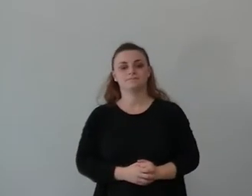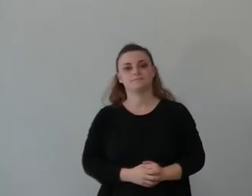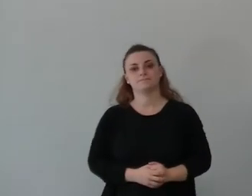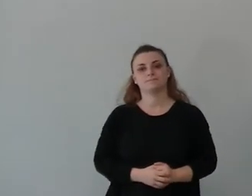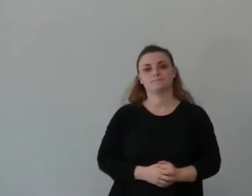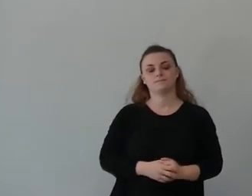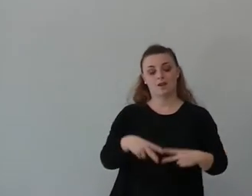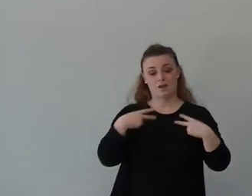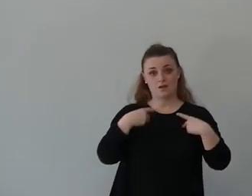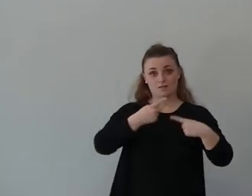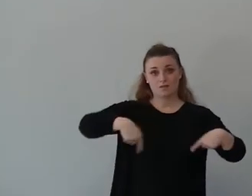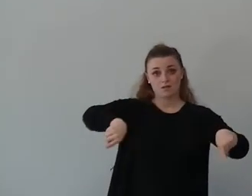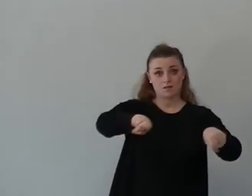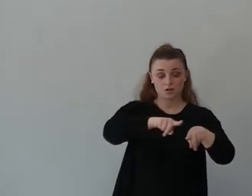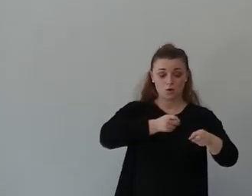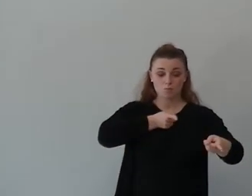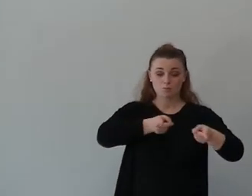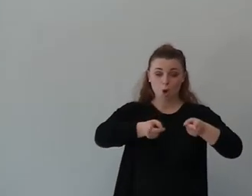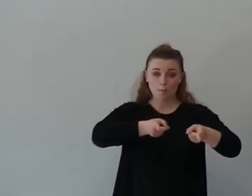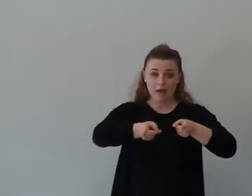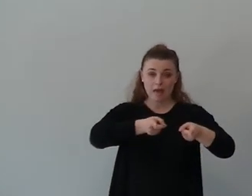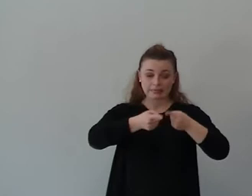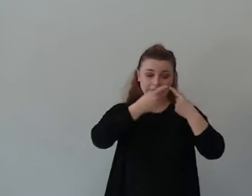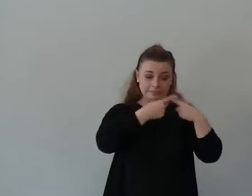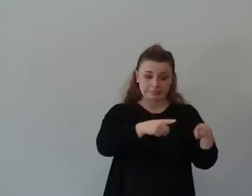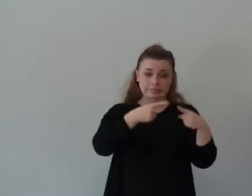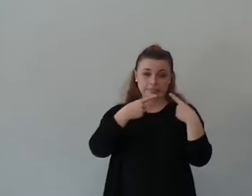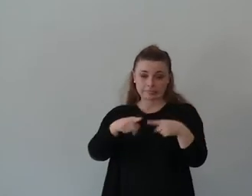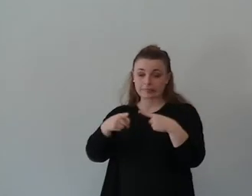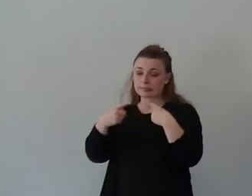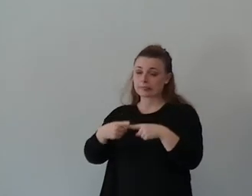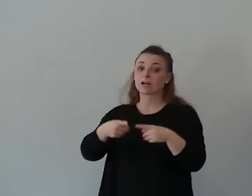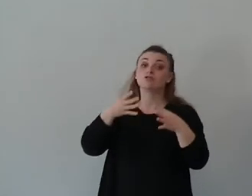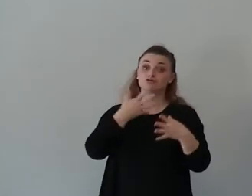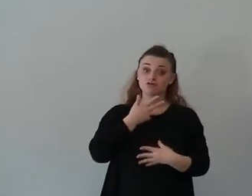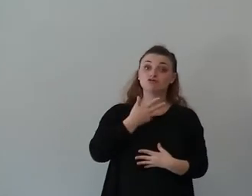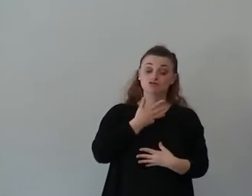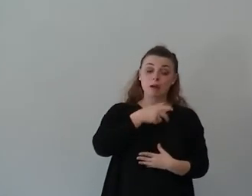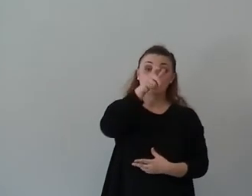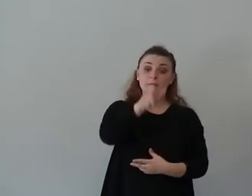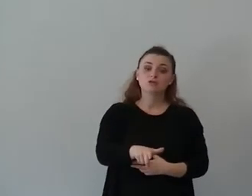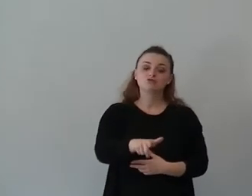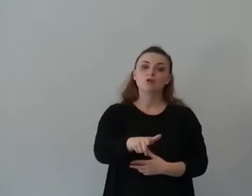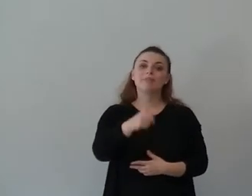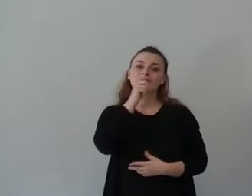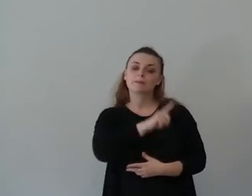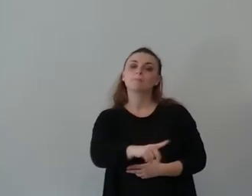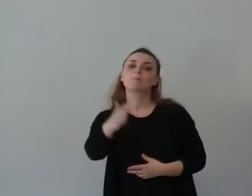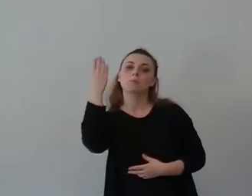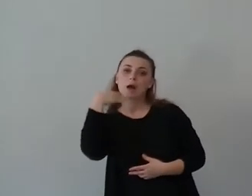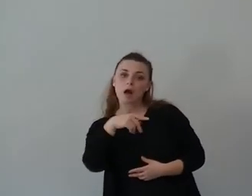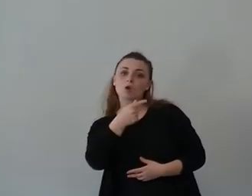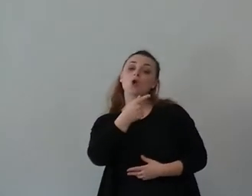nostre vite, ci troviamo con dei Paolo e dei Timoteo. They can help us with our pencils. E loro ci